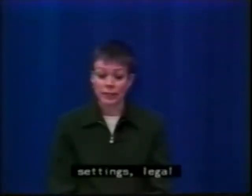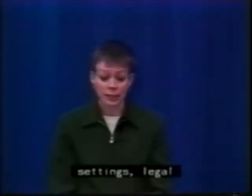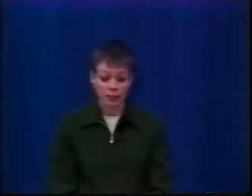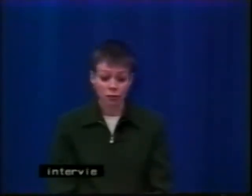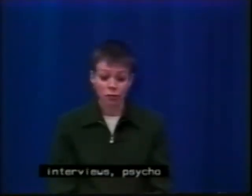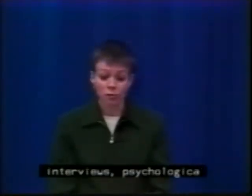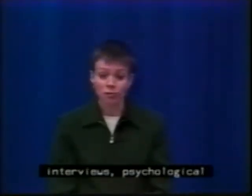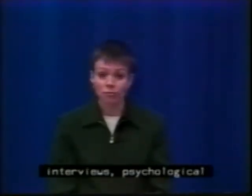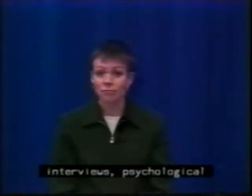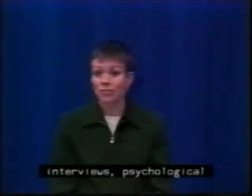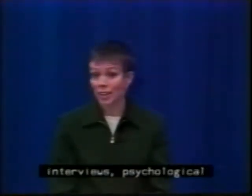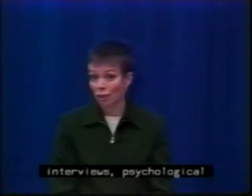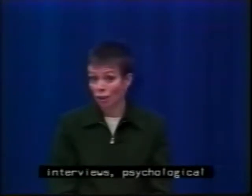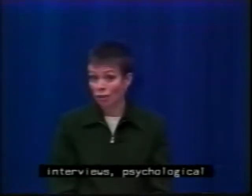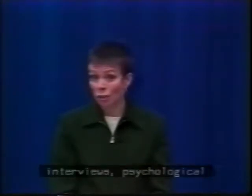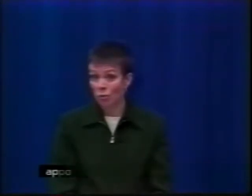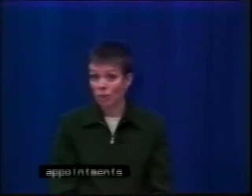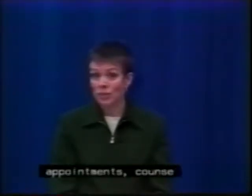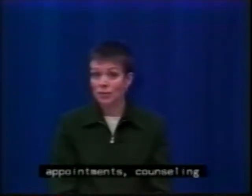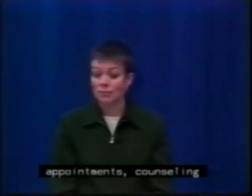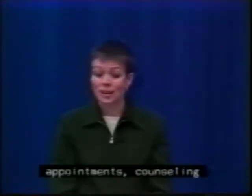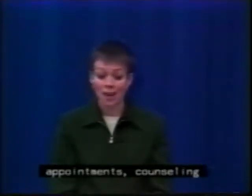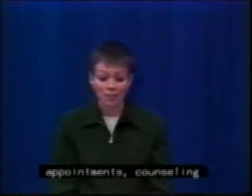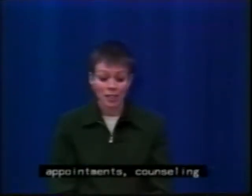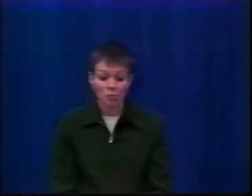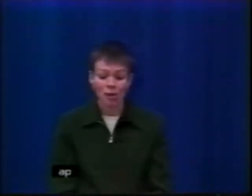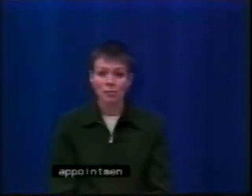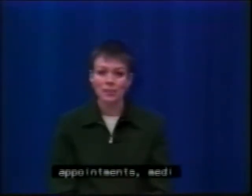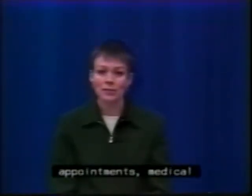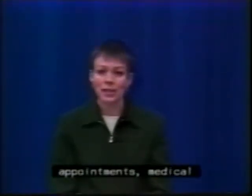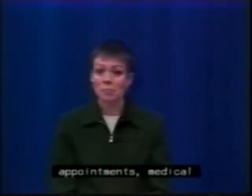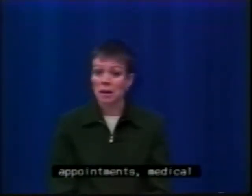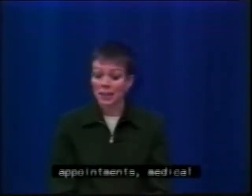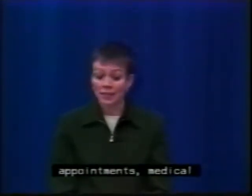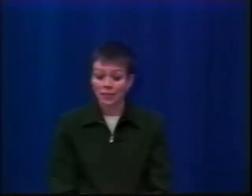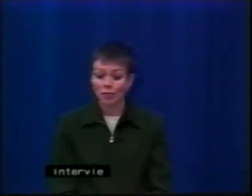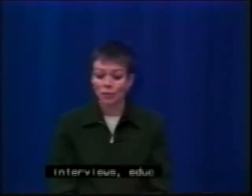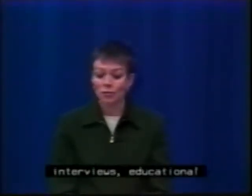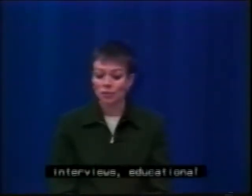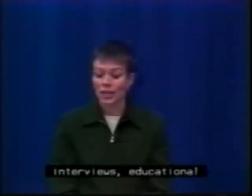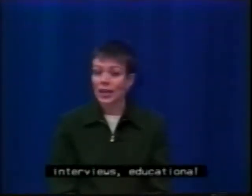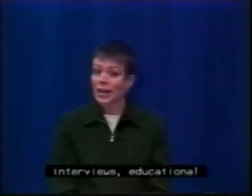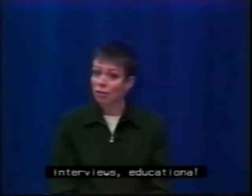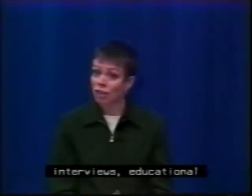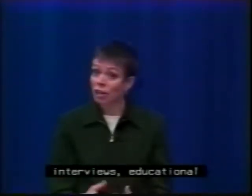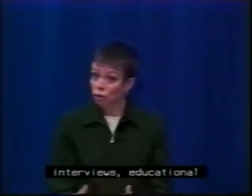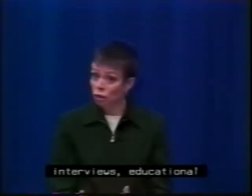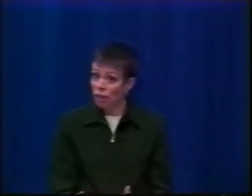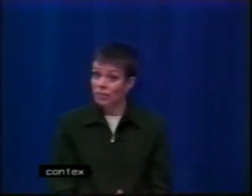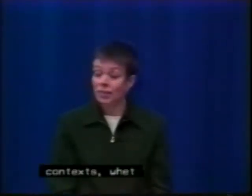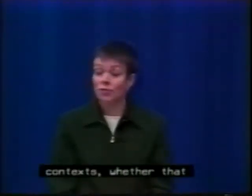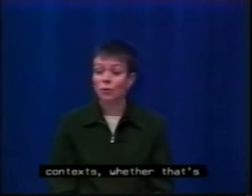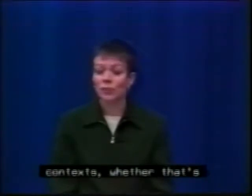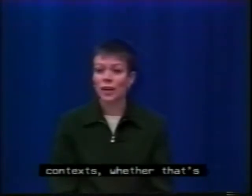legal interviews, psychological appointments, counseling appointments, medical interviews, educational contexts, whether